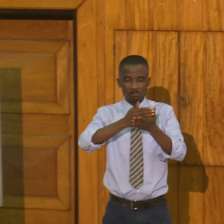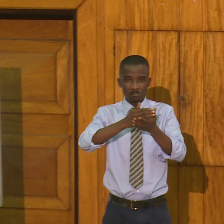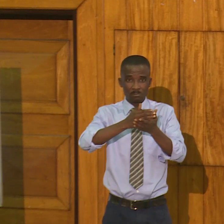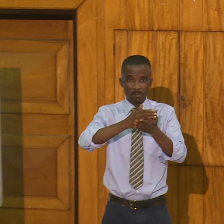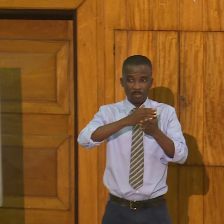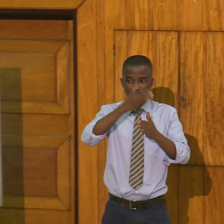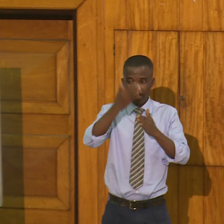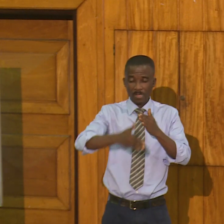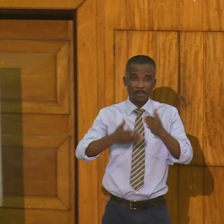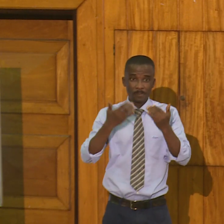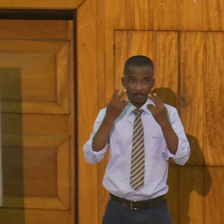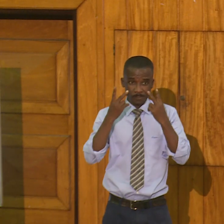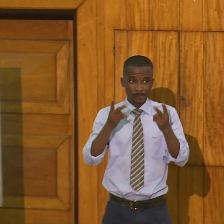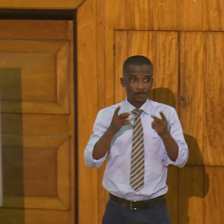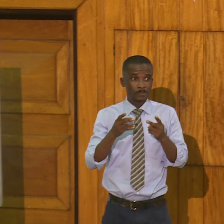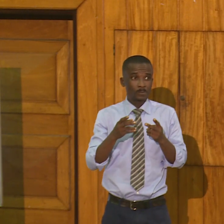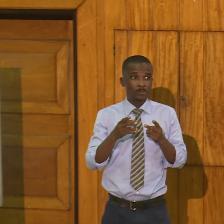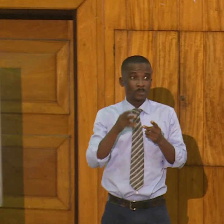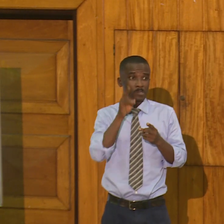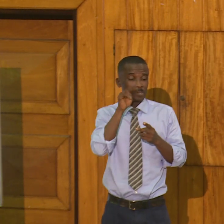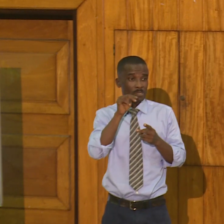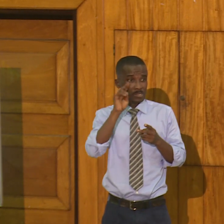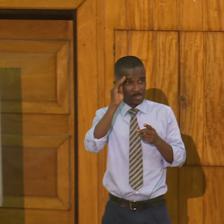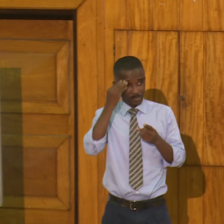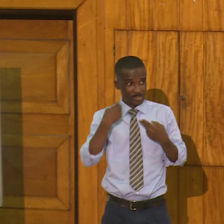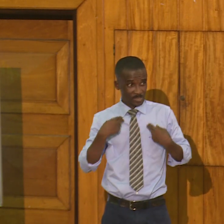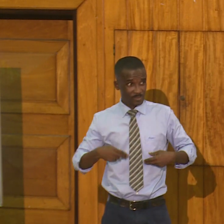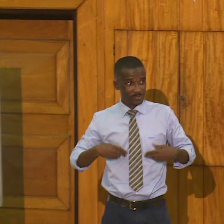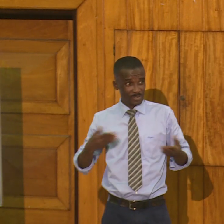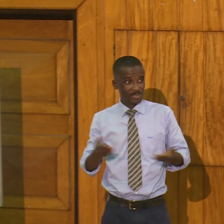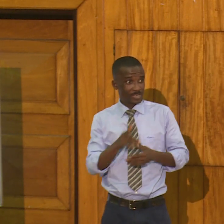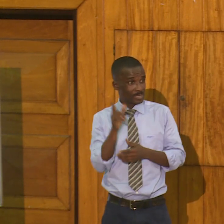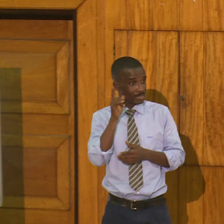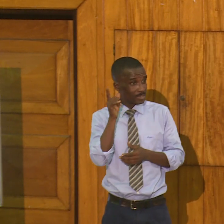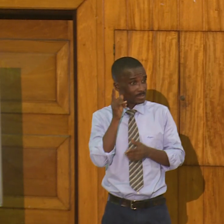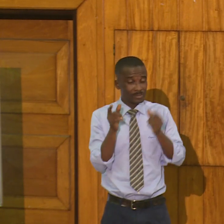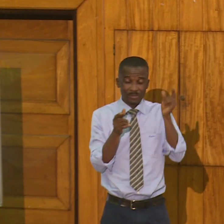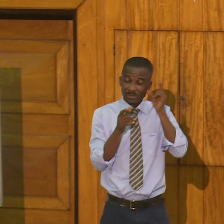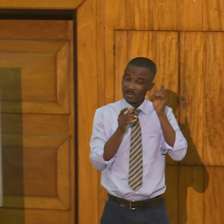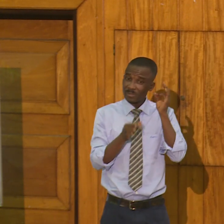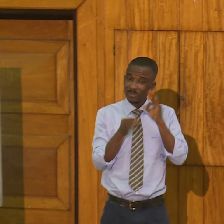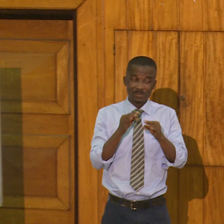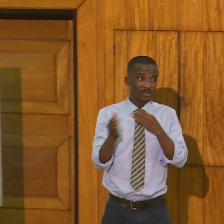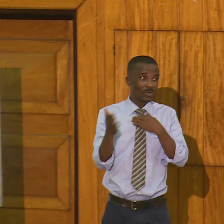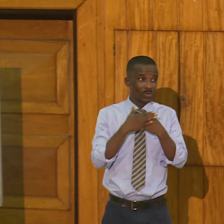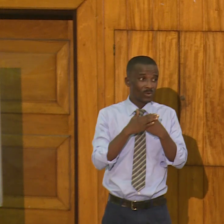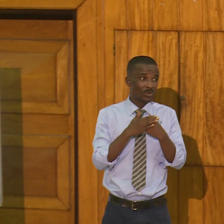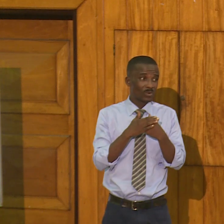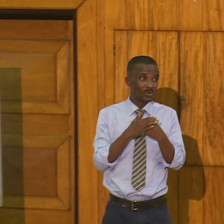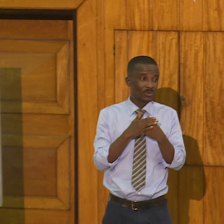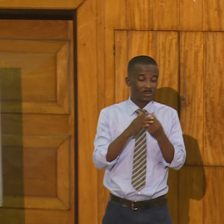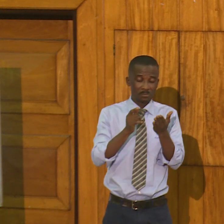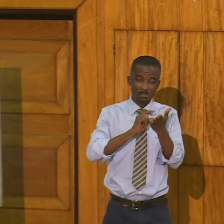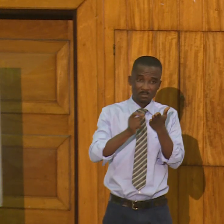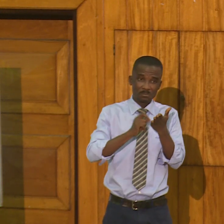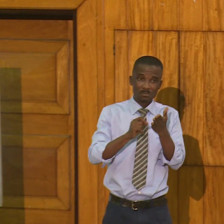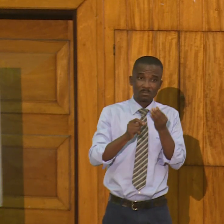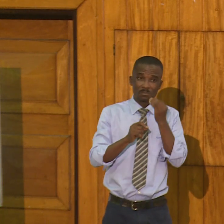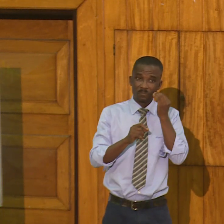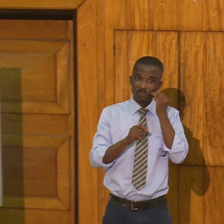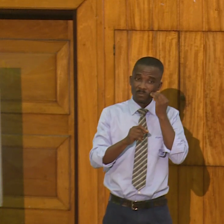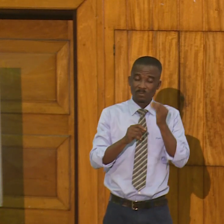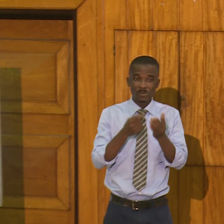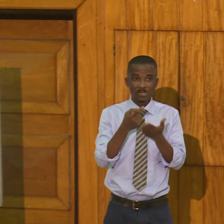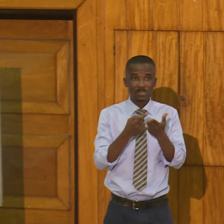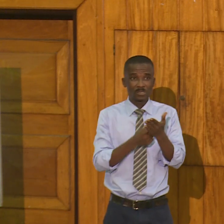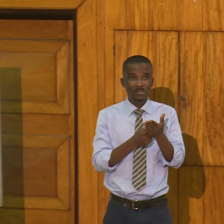officials from the Federal Ministry of Health are here, and they are listening. I'm sure that if they need to take this further, they are going to consider